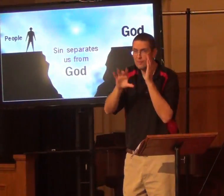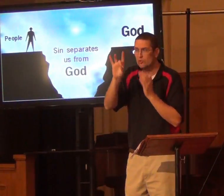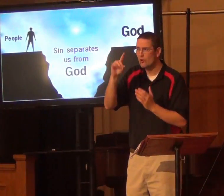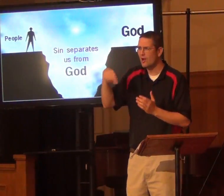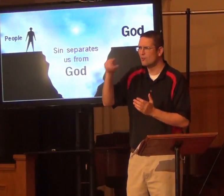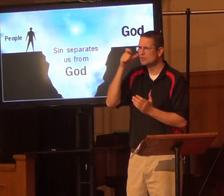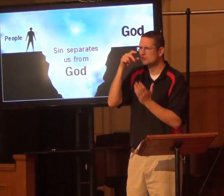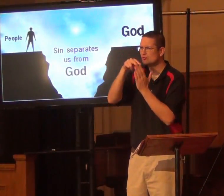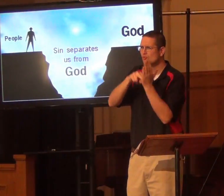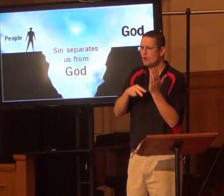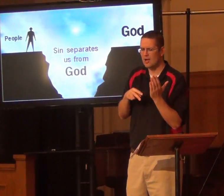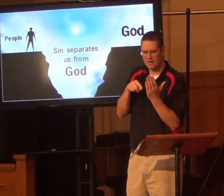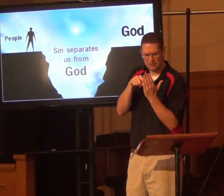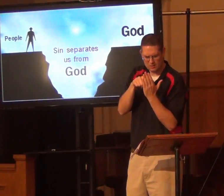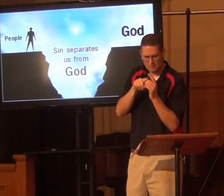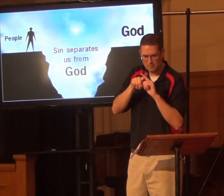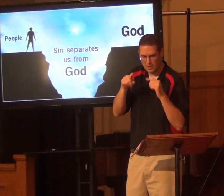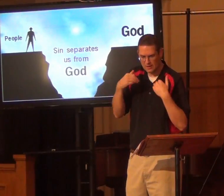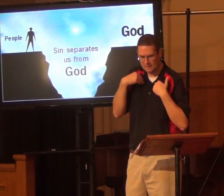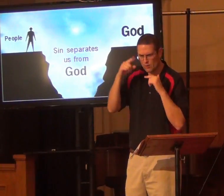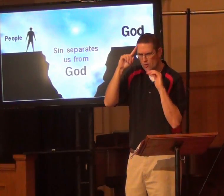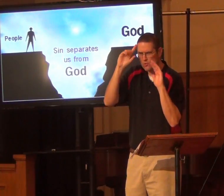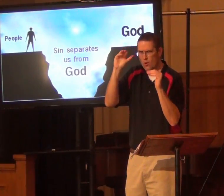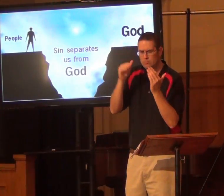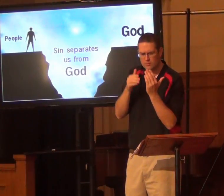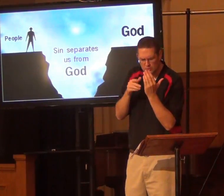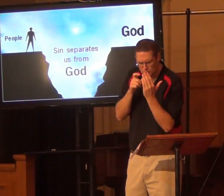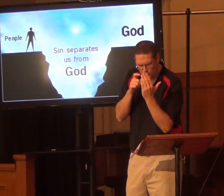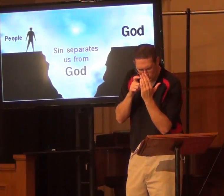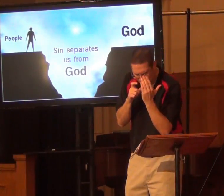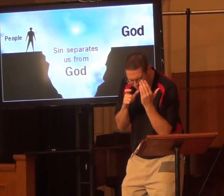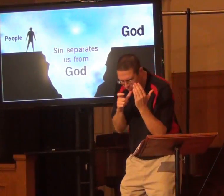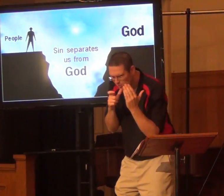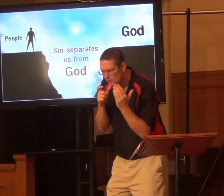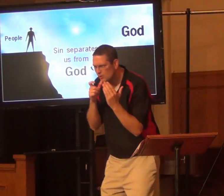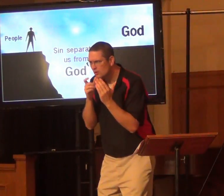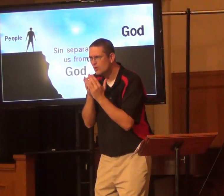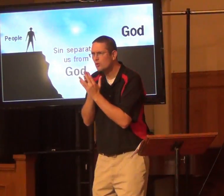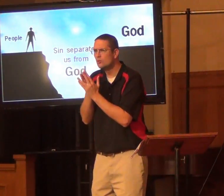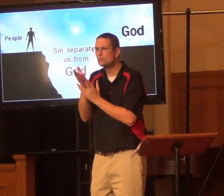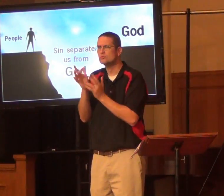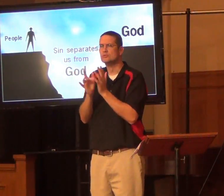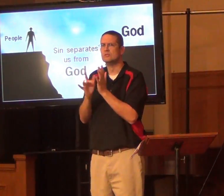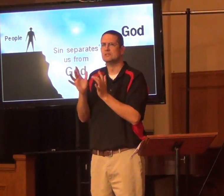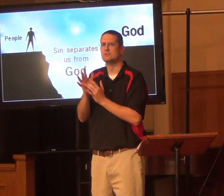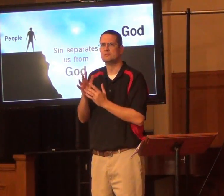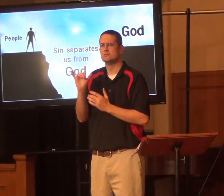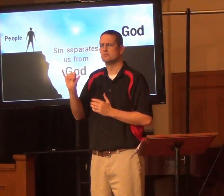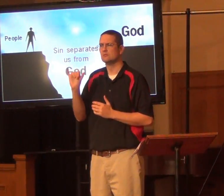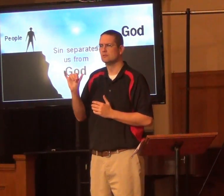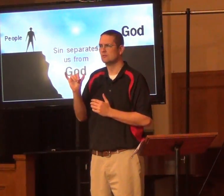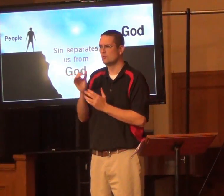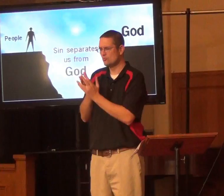In Romans chapter 8 that we just read, but it says there is hope. Who is the hope? Through